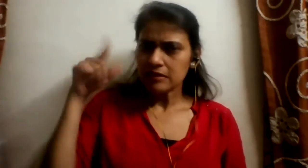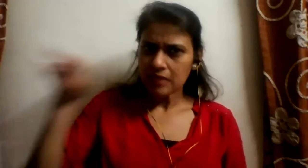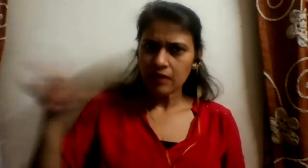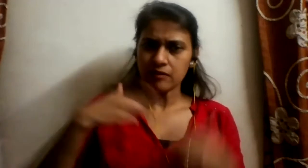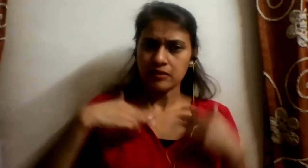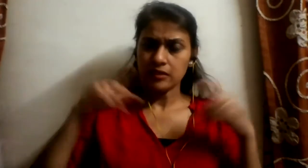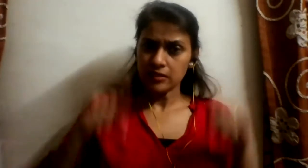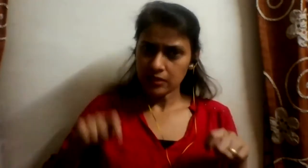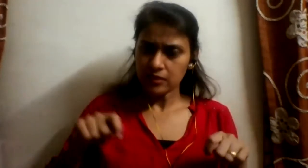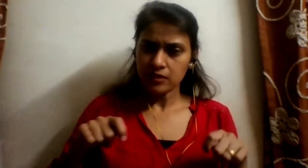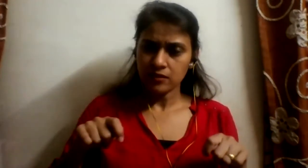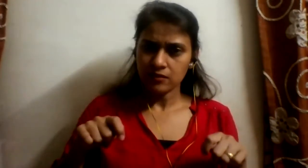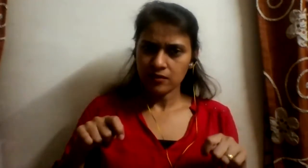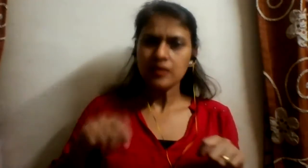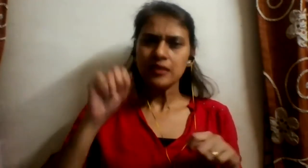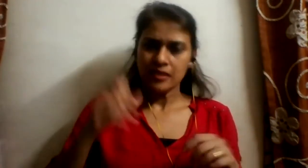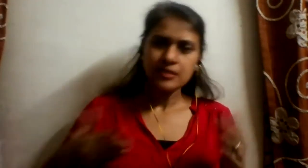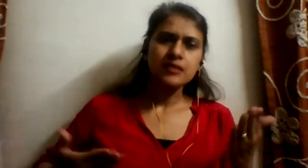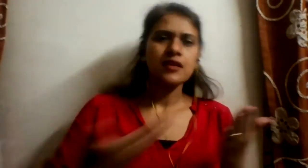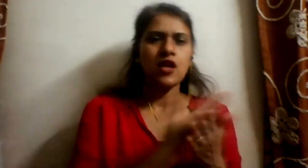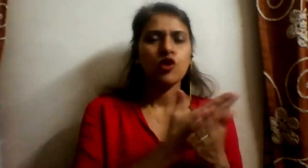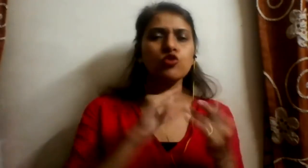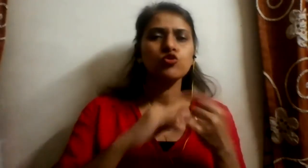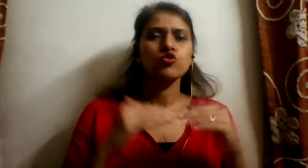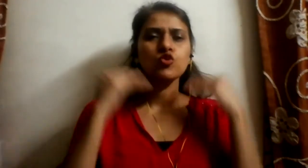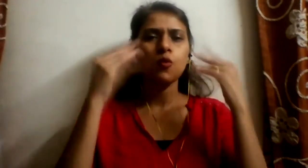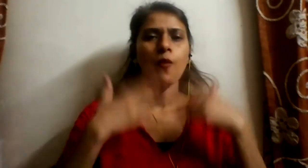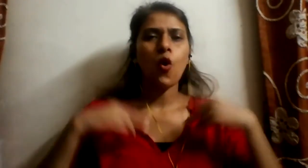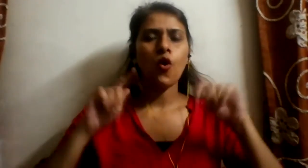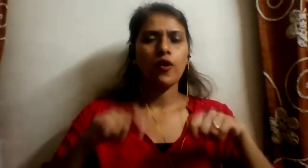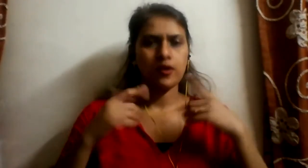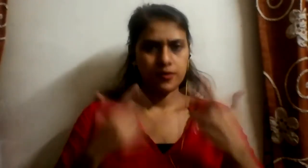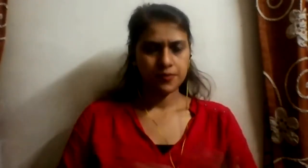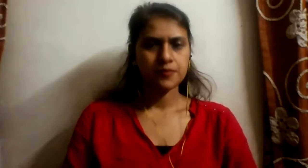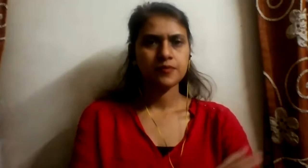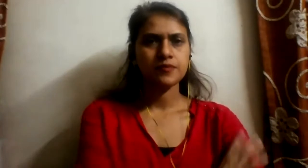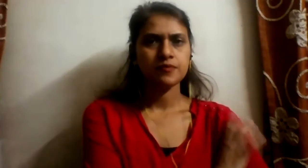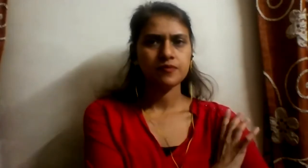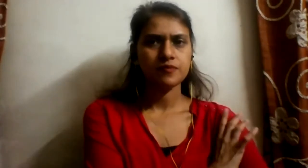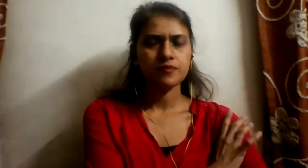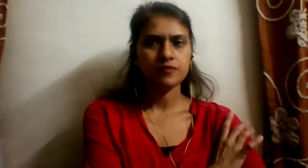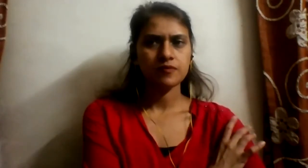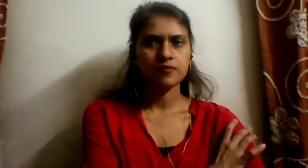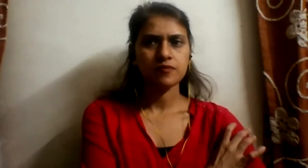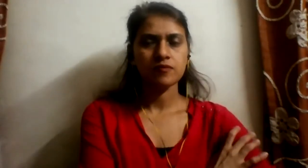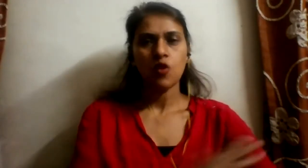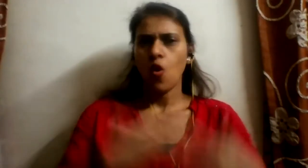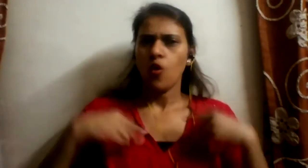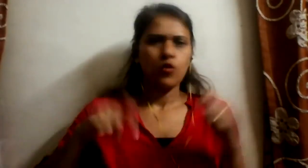think this matter also came up in the Supreme Court, where in the first instance, the court said, no, blind people cannot be